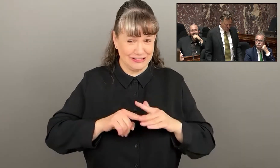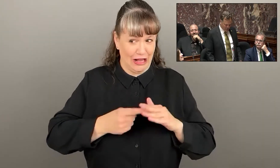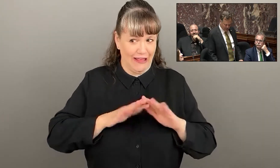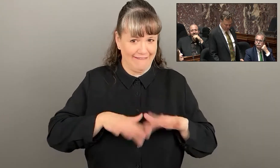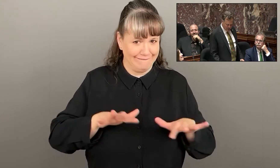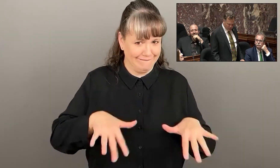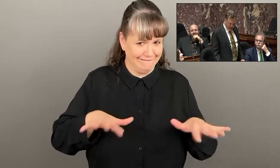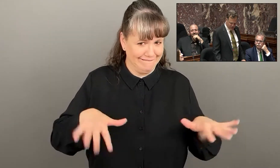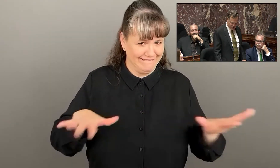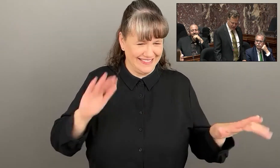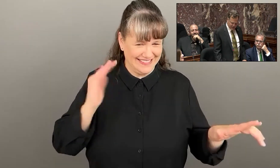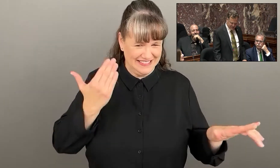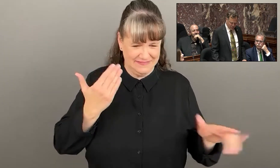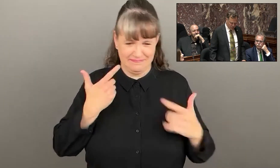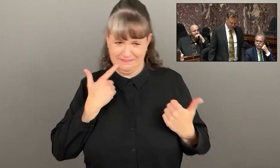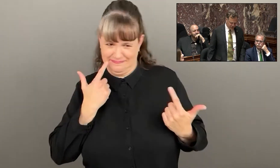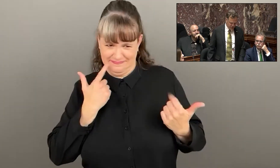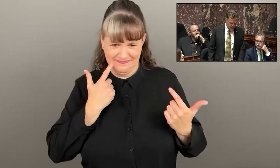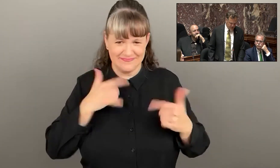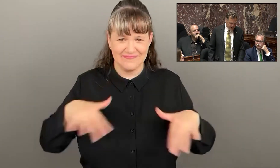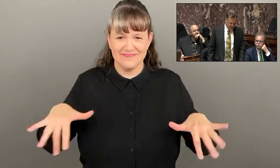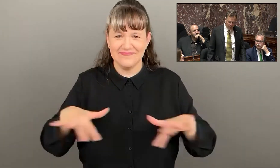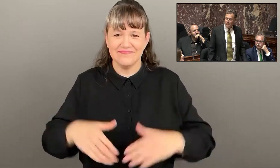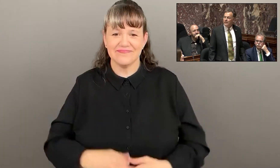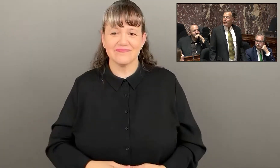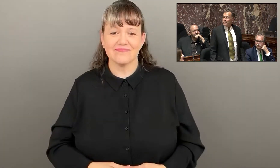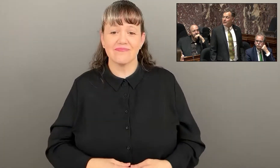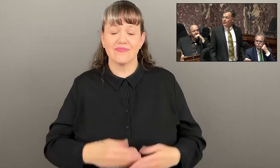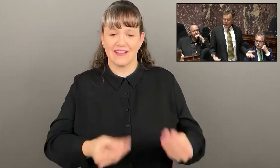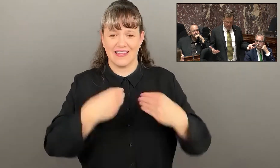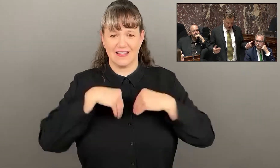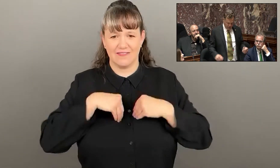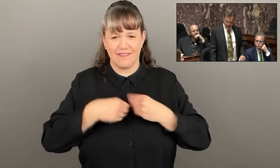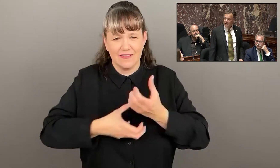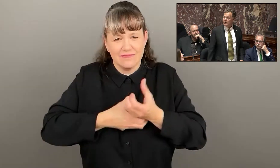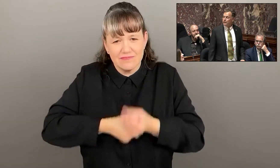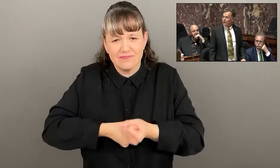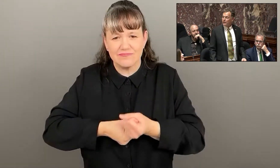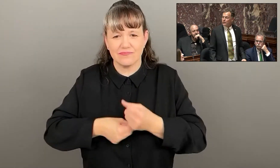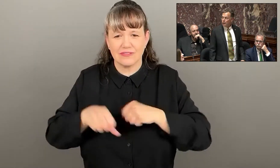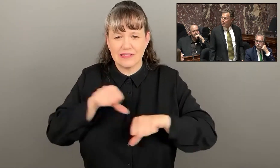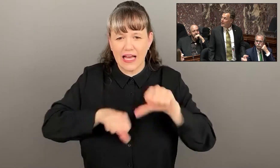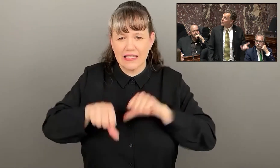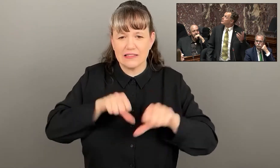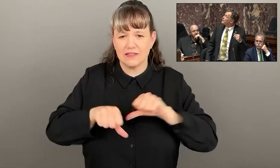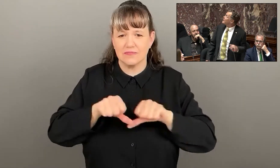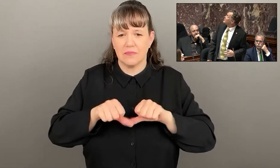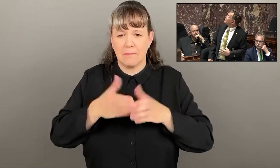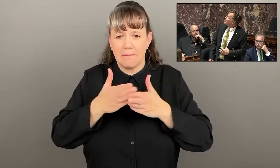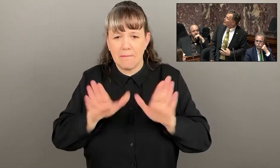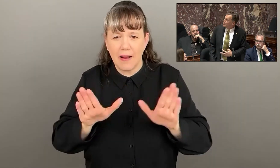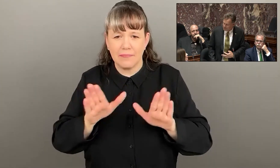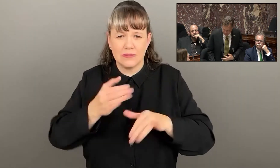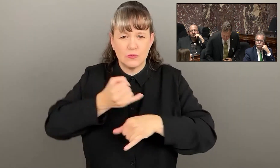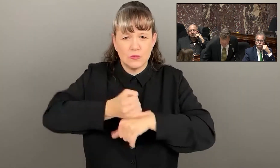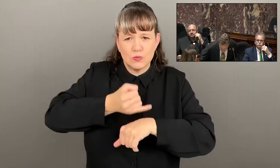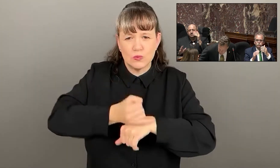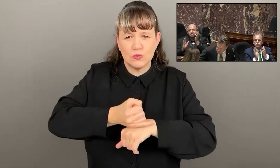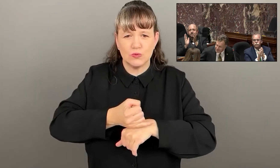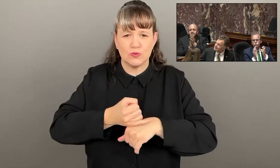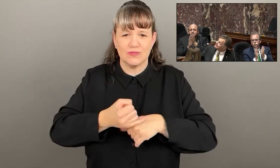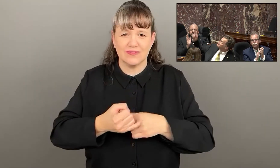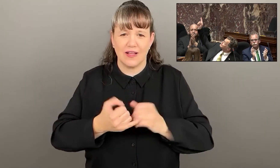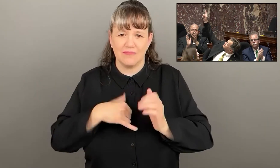They imbued in me a faith in science and public institutions, and they helped me develop the skills that I need to fill this role. Will the House please make them feel welcome?